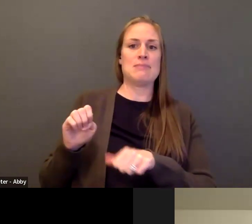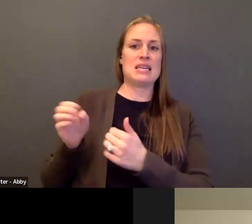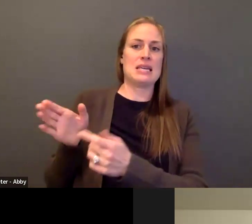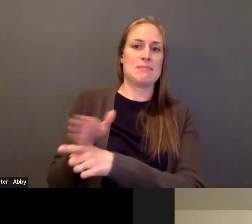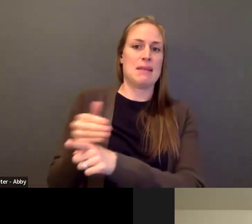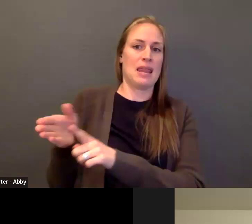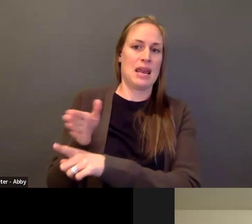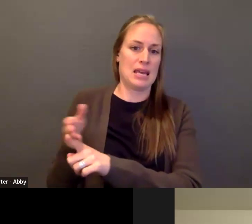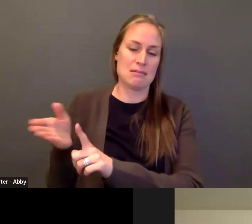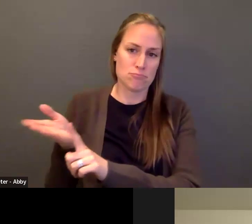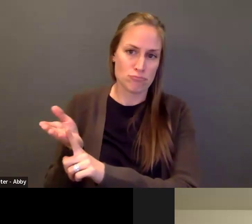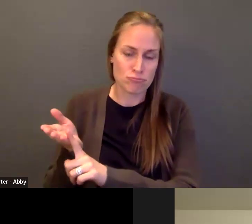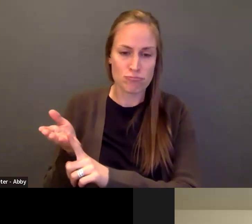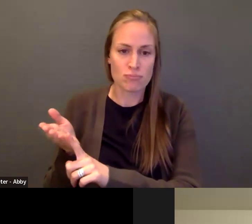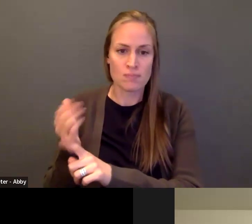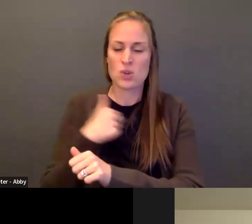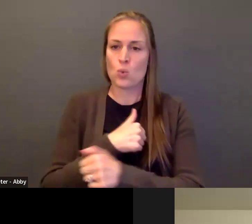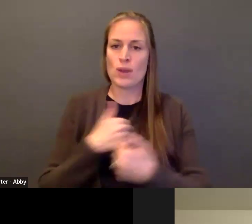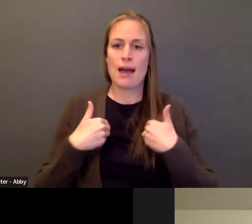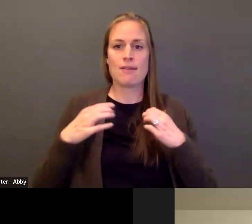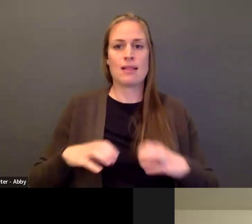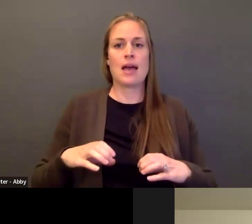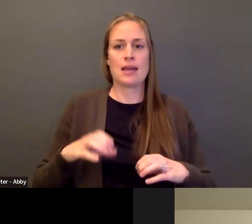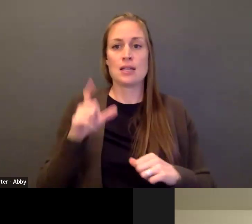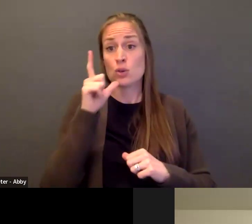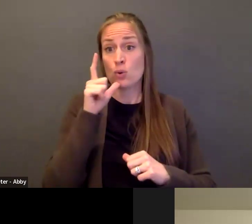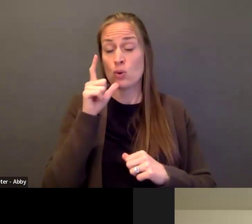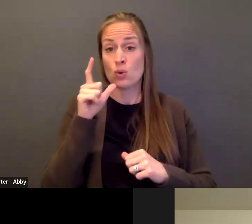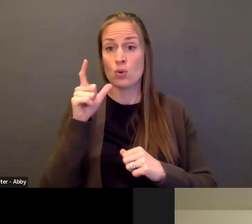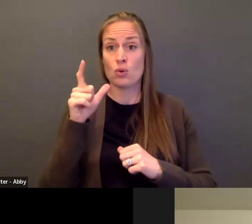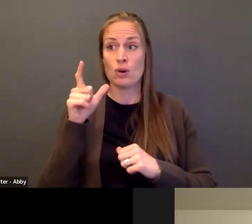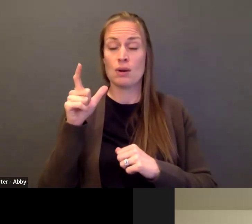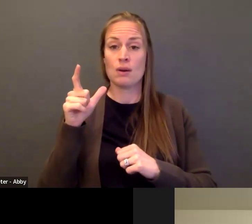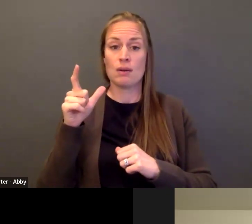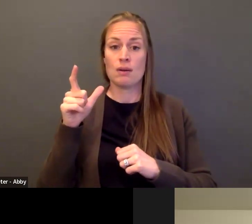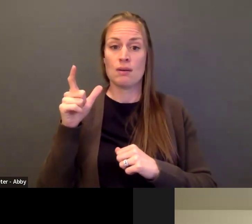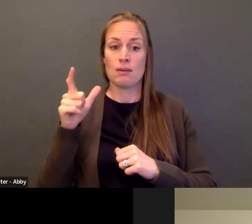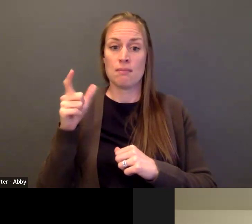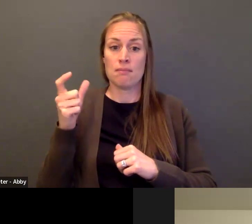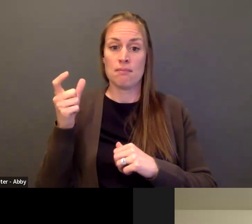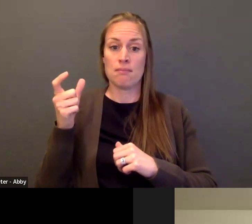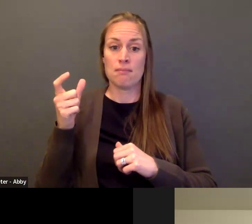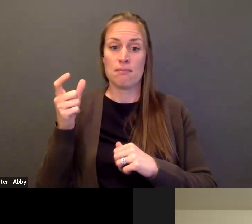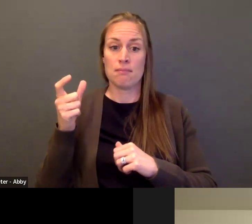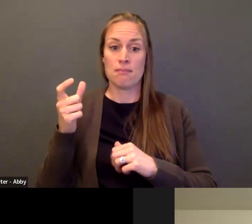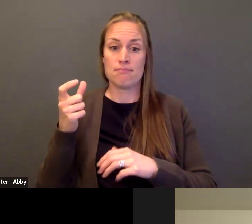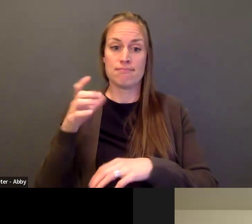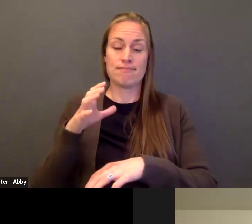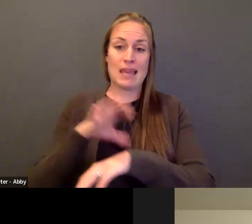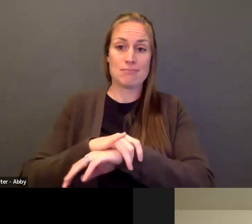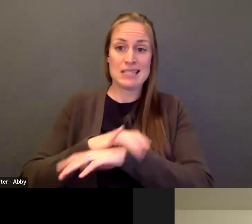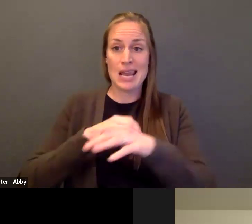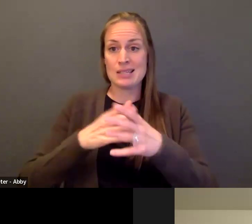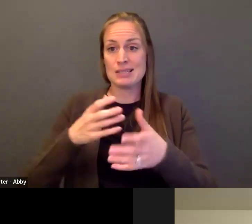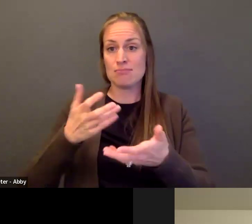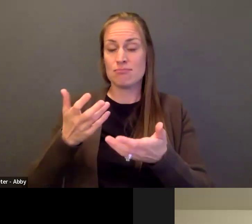that are being picked up for doing something because a friend asked me to. And I think that's